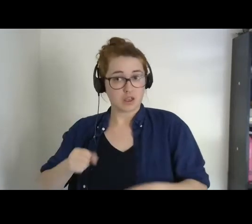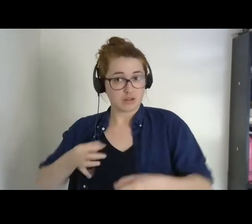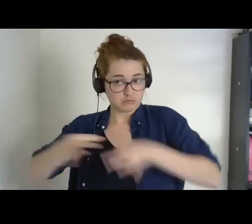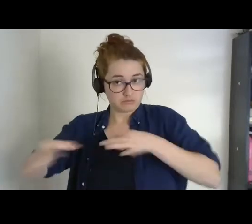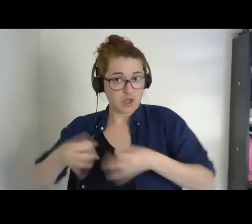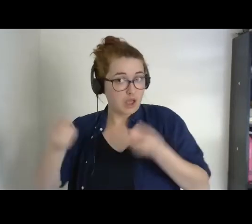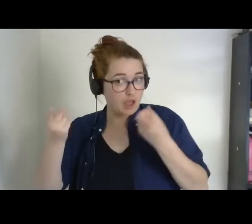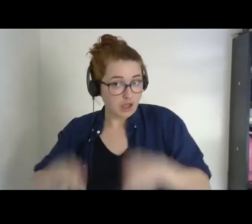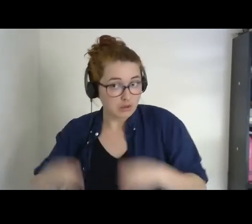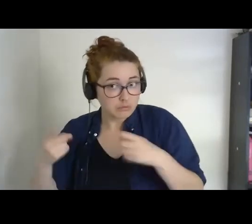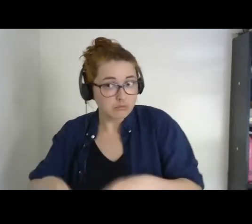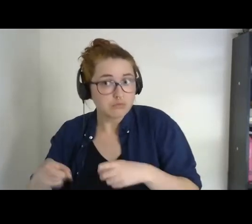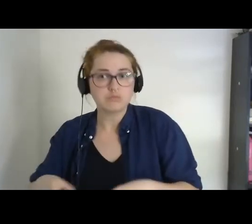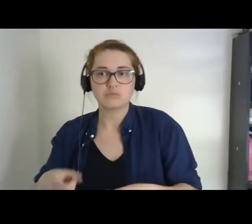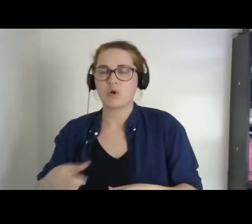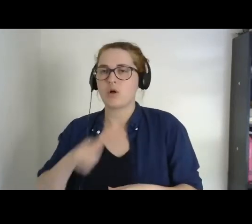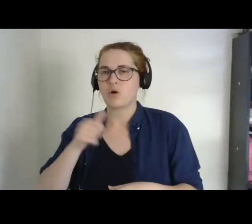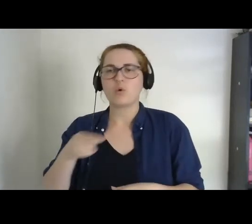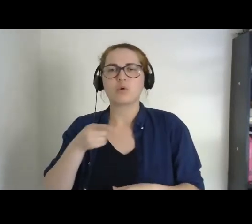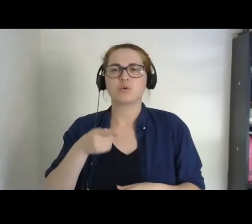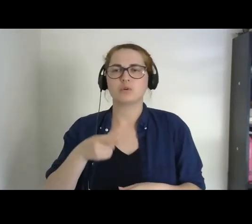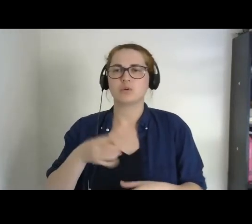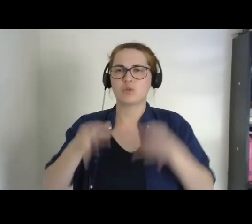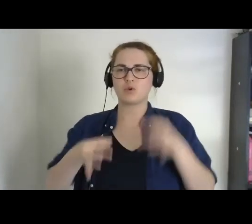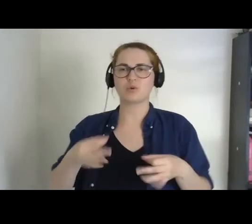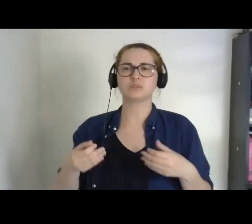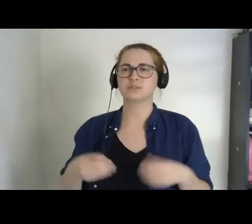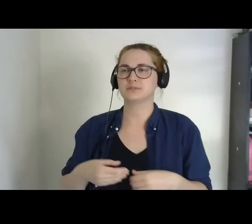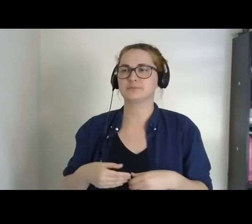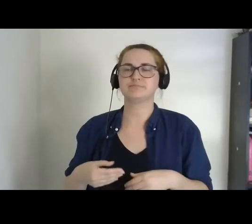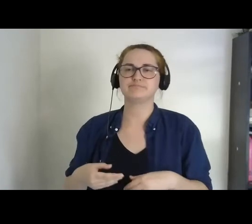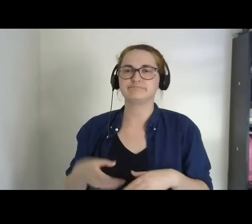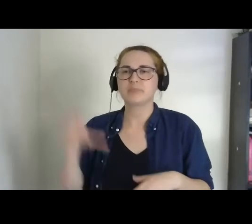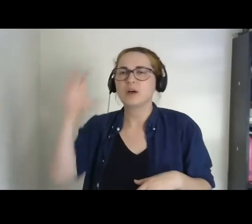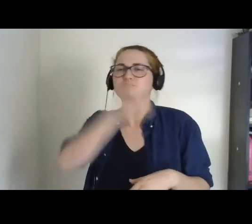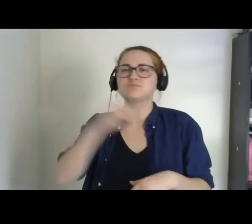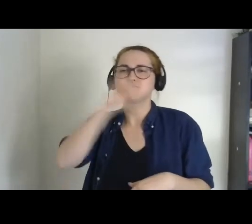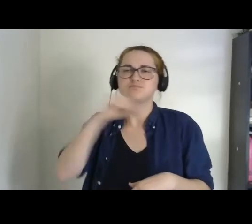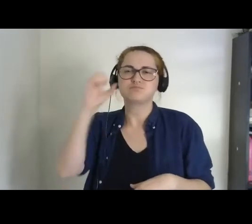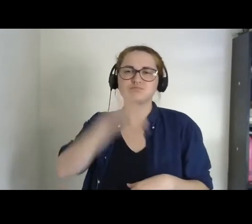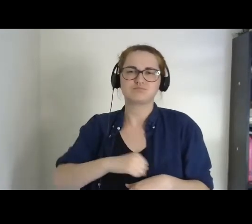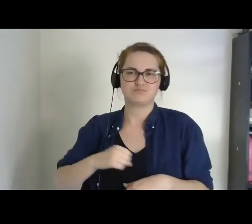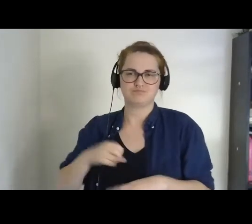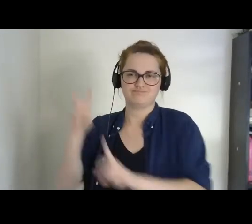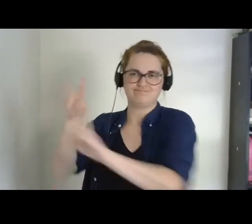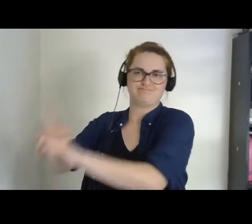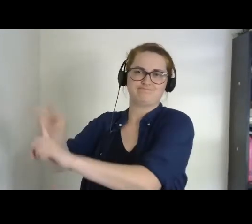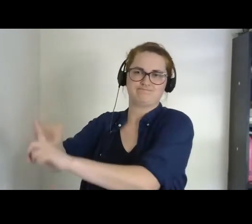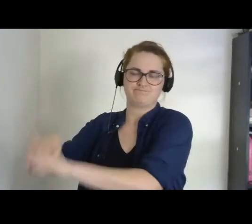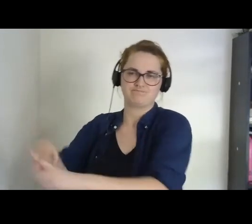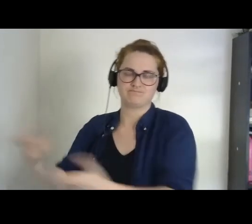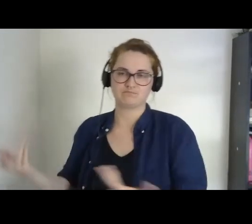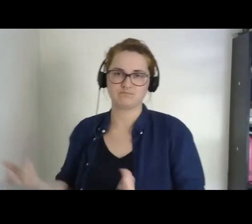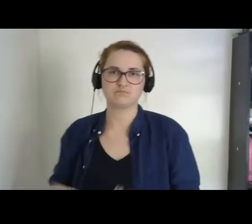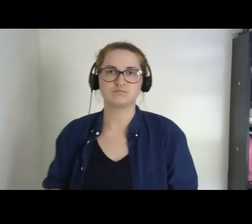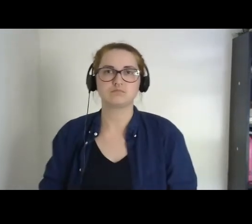to generalizations about disabilities. And we put forward this argument to draw attention to the fact that here